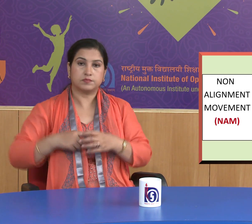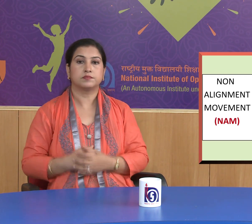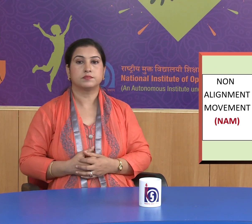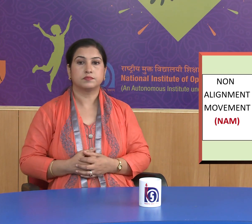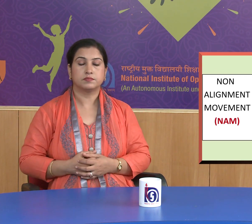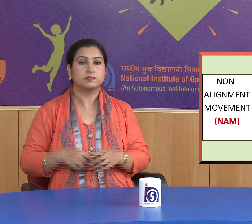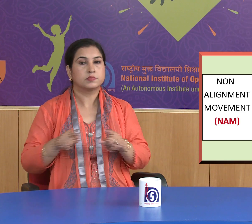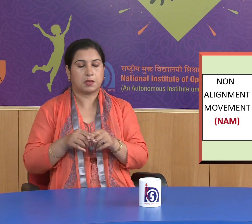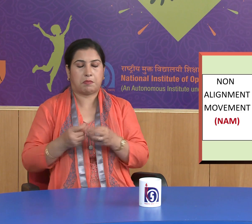etc.